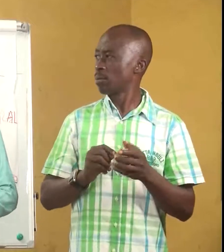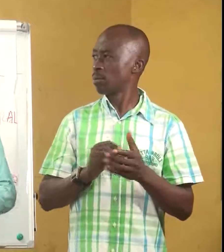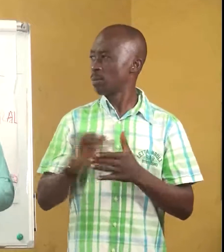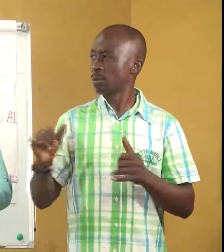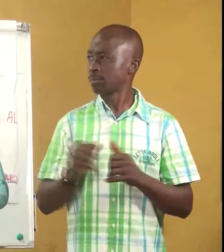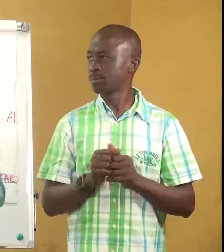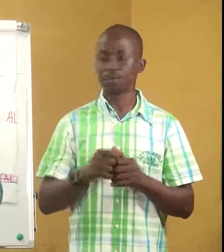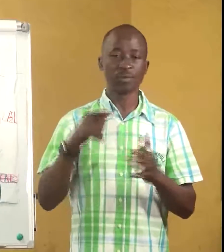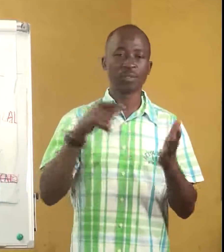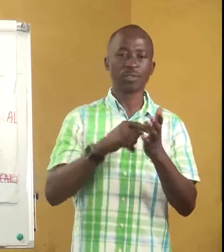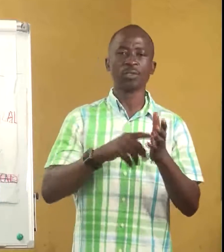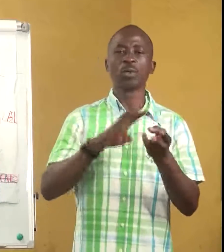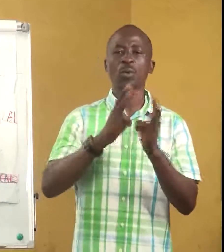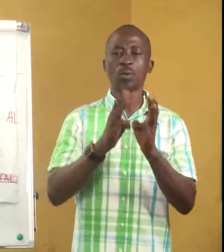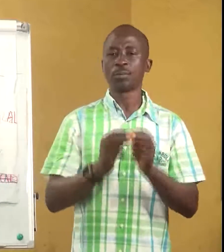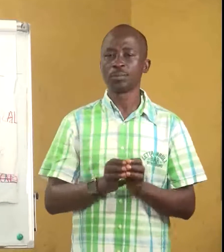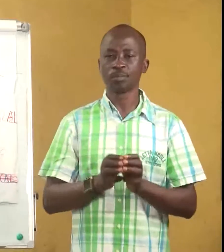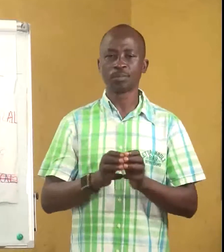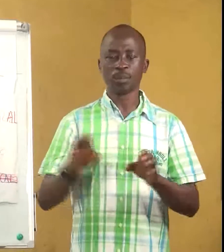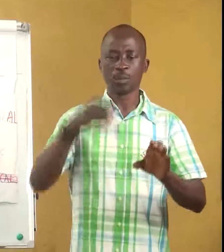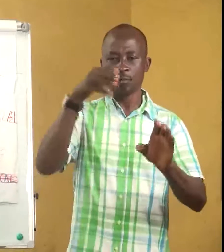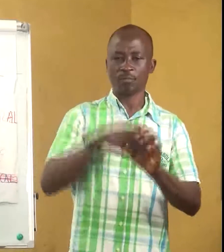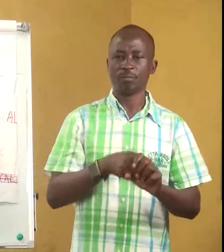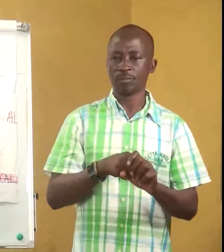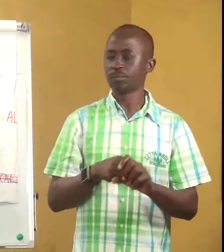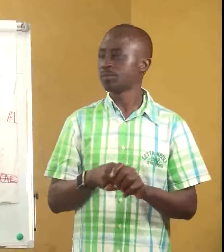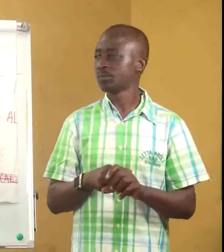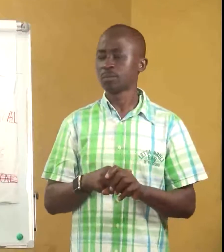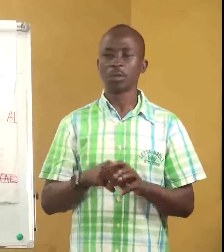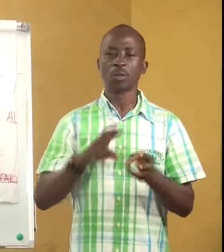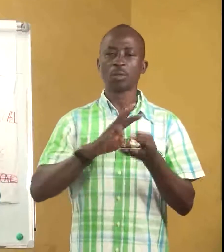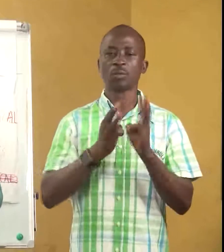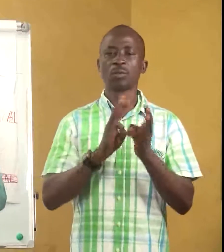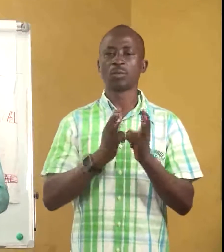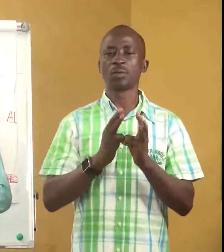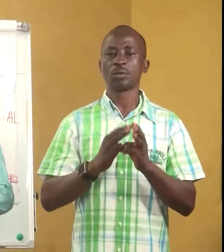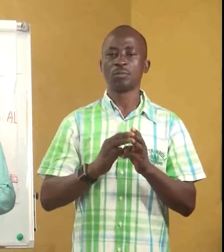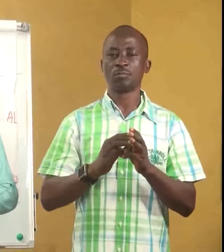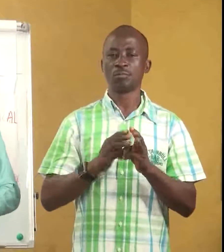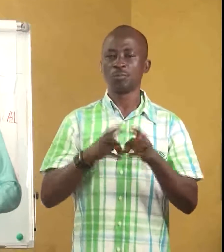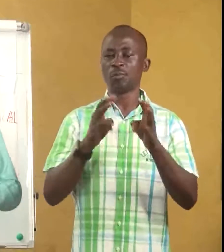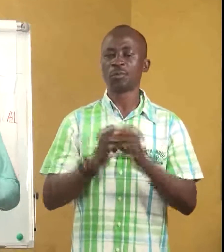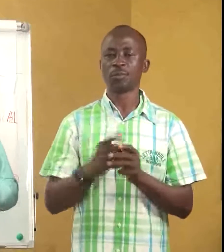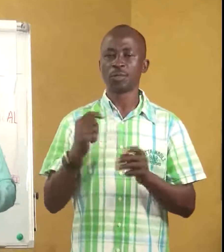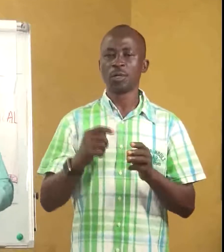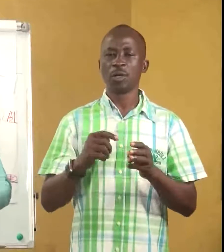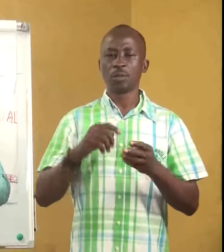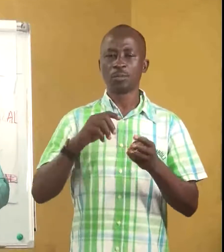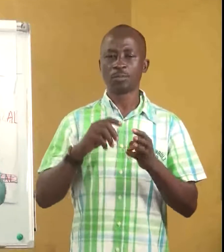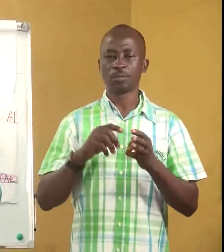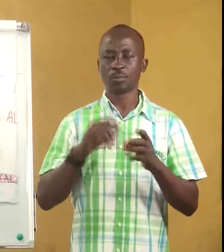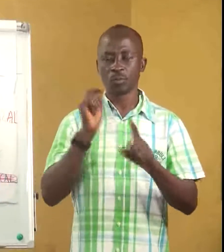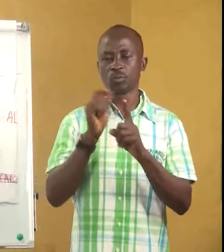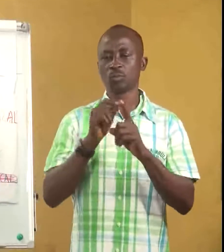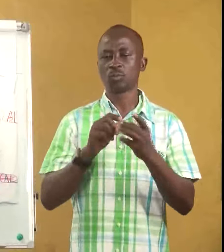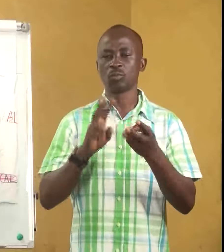that these processes involve weather condition. The word weathering is from the word